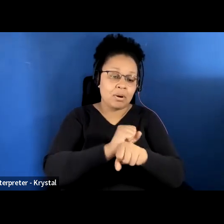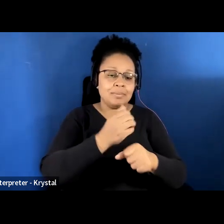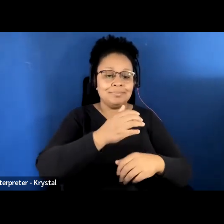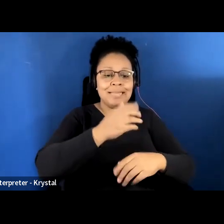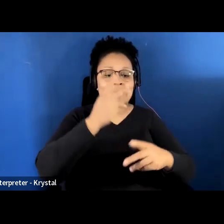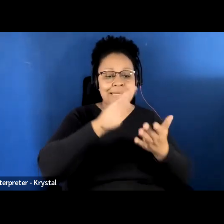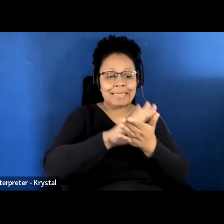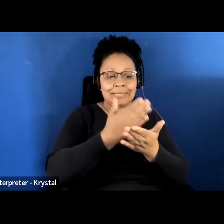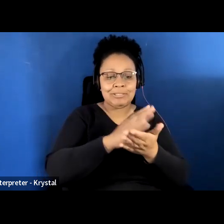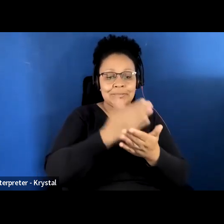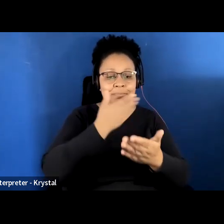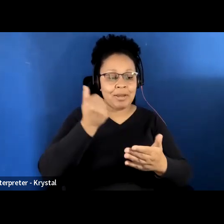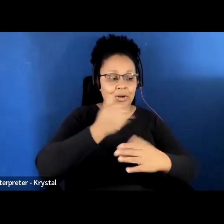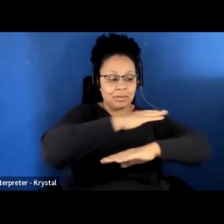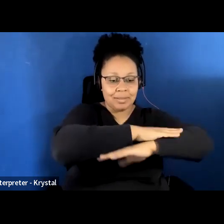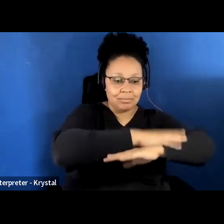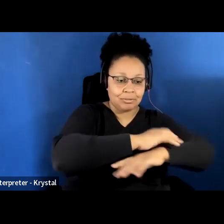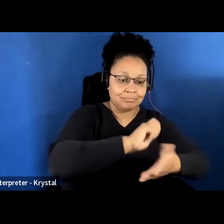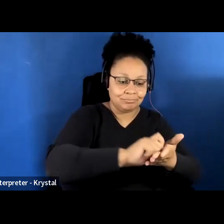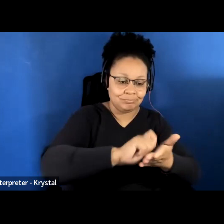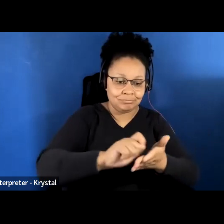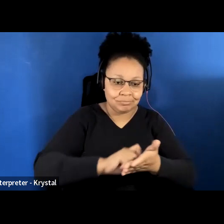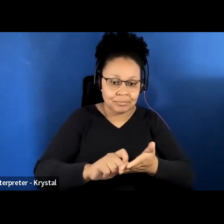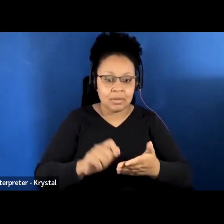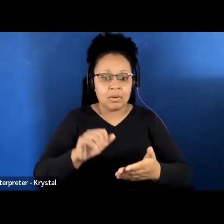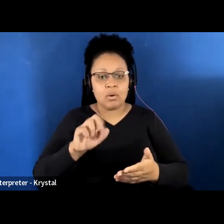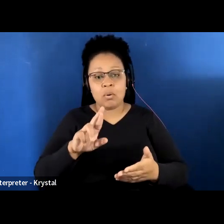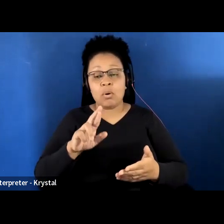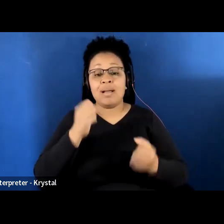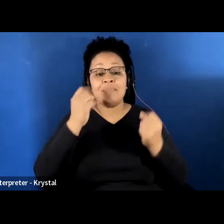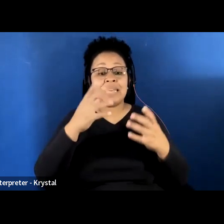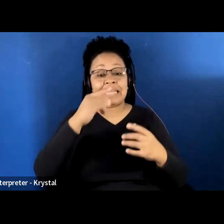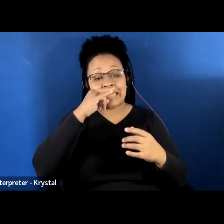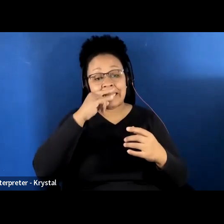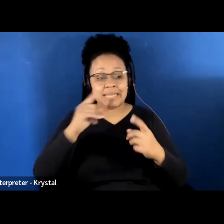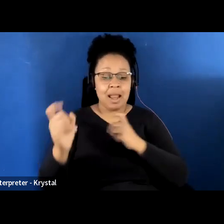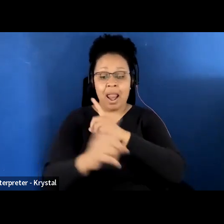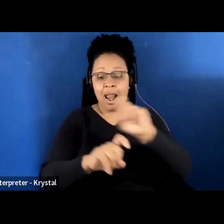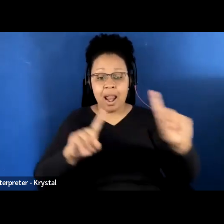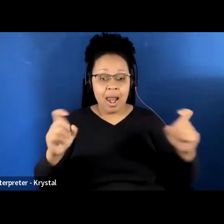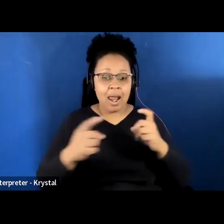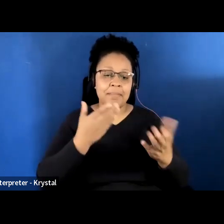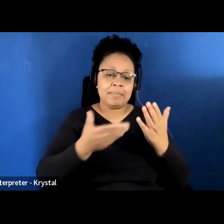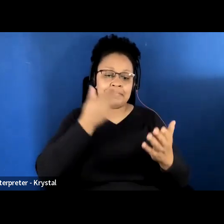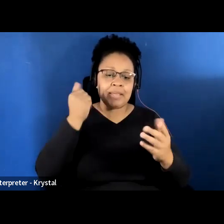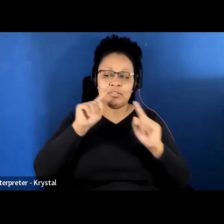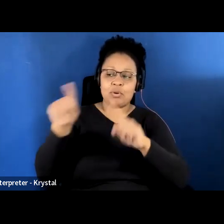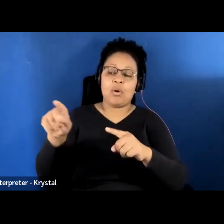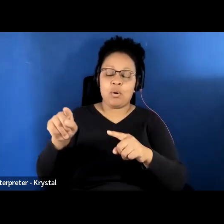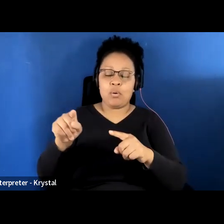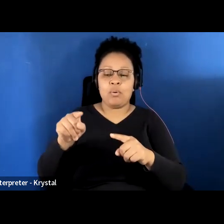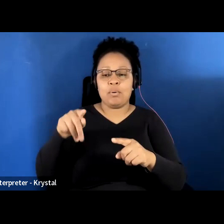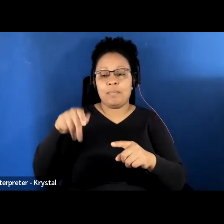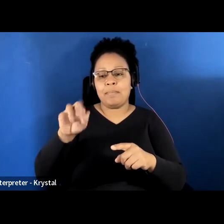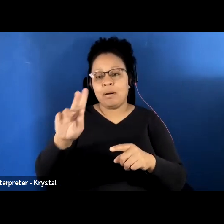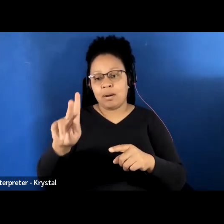their backyard? I've multiple times gone to the house with the intention of having a home visit, and they say, oh, actually, I